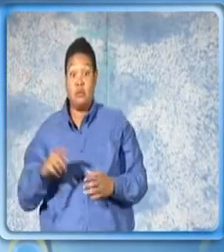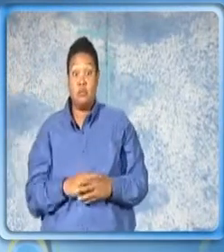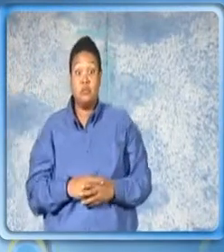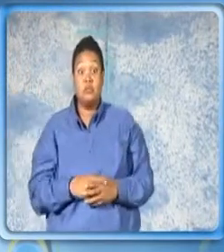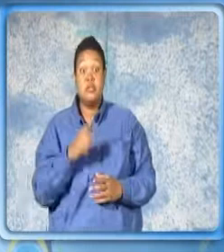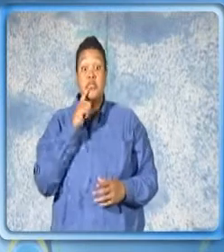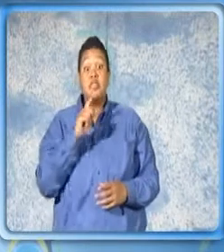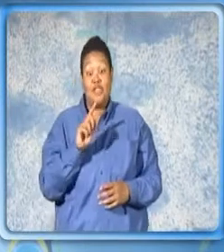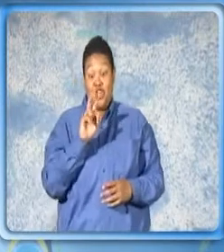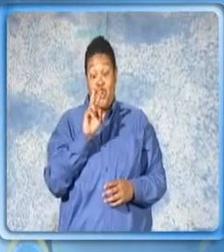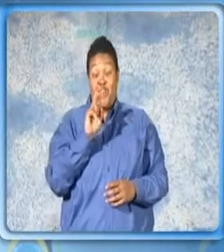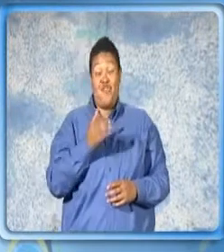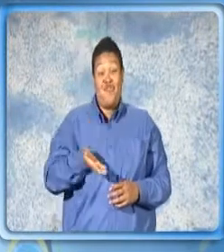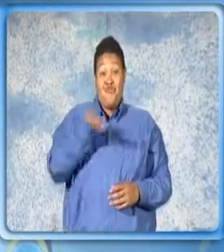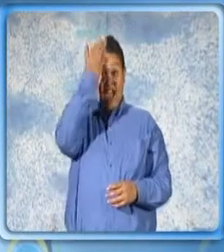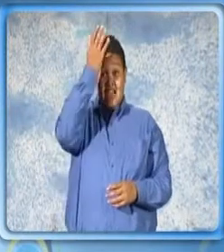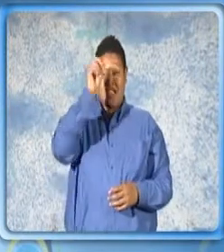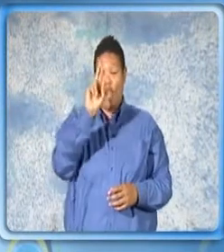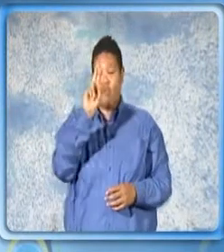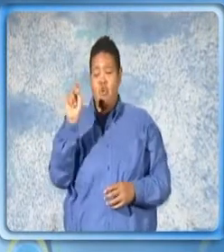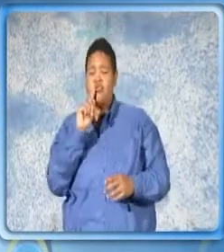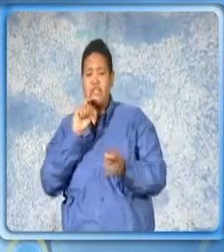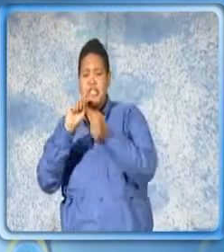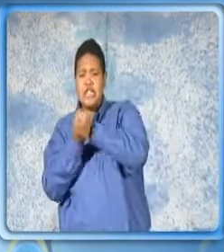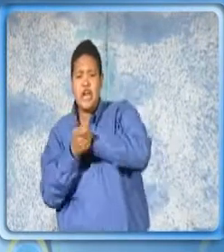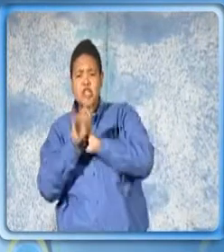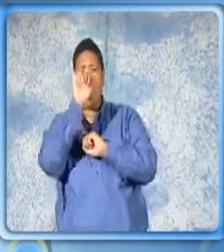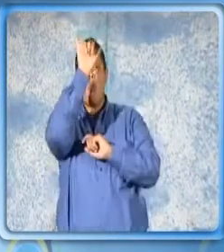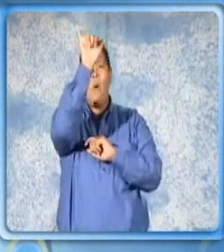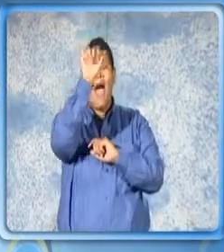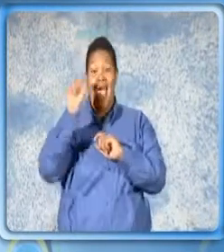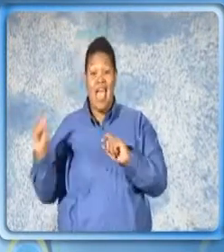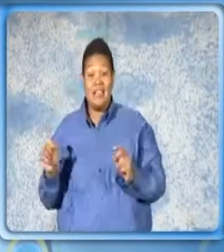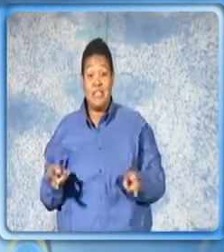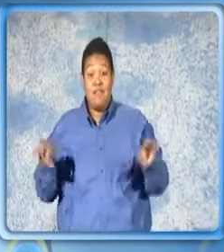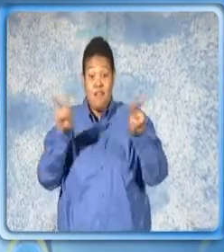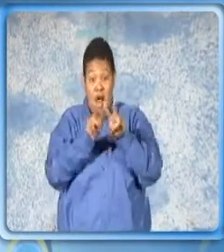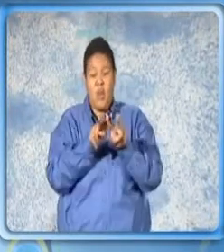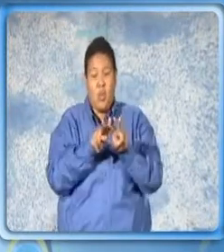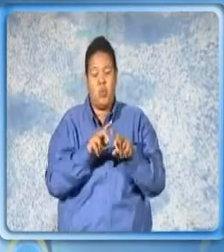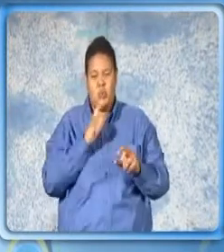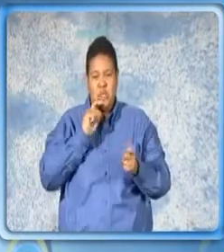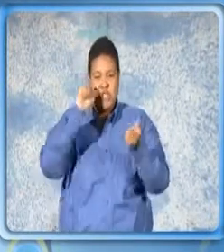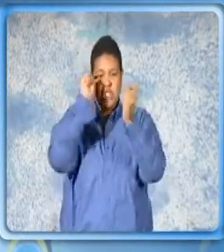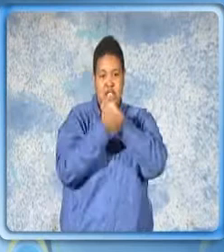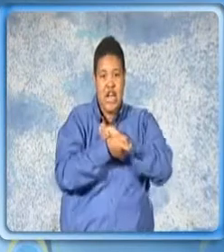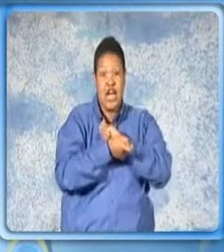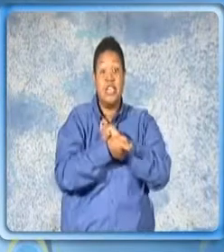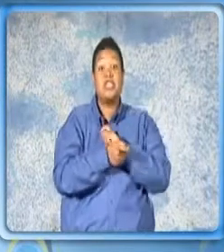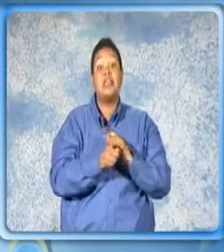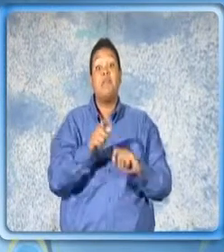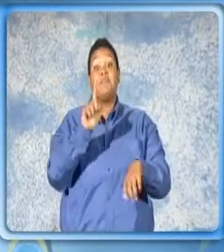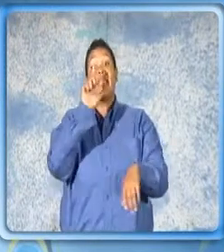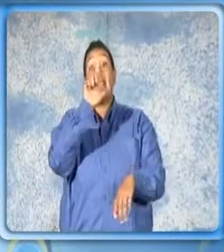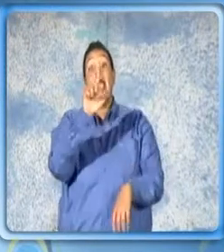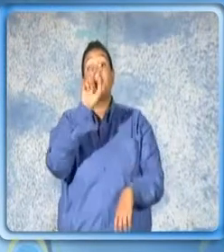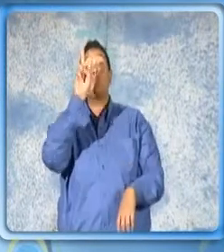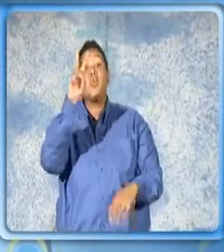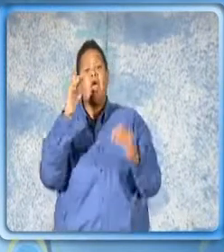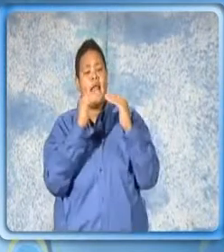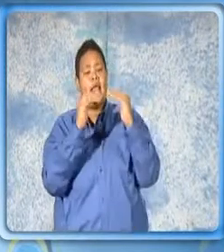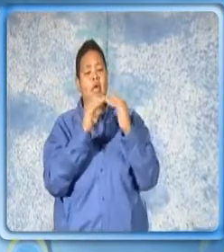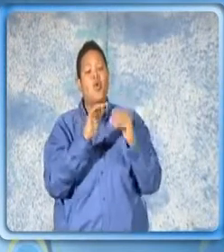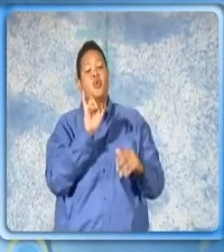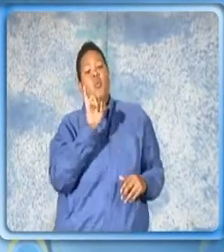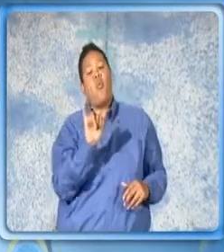and the run are the difference or changes in the y and x values, respectively, length squared equals